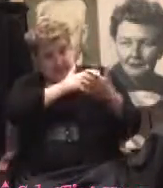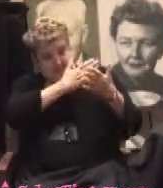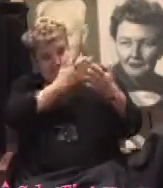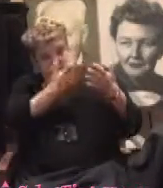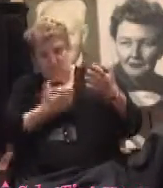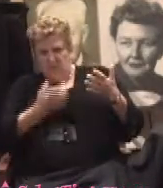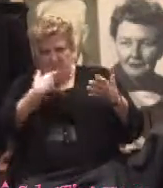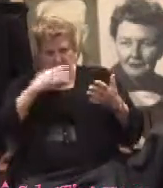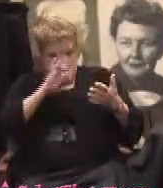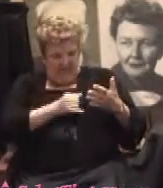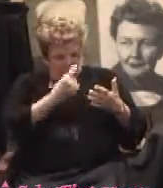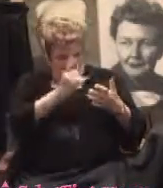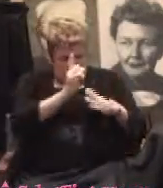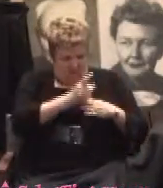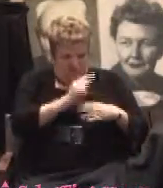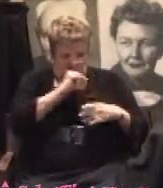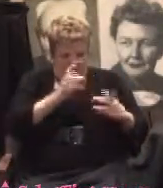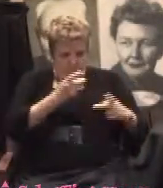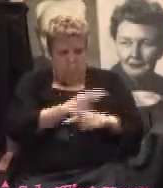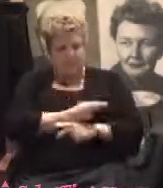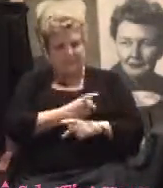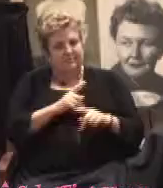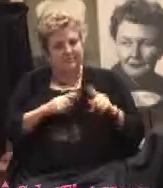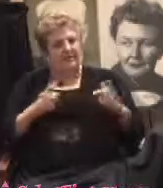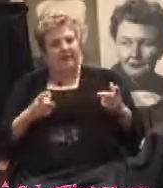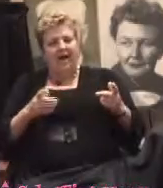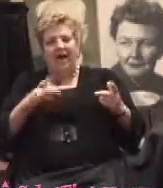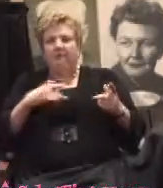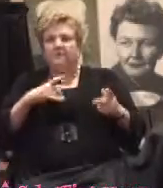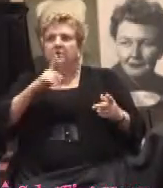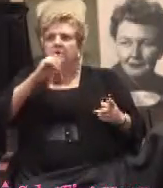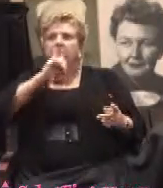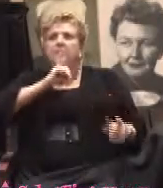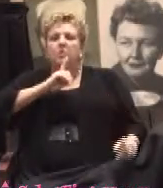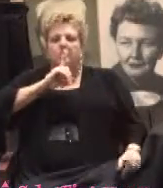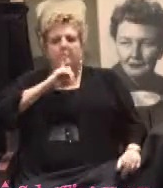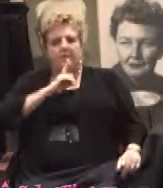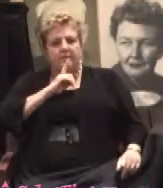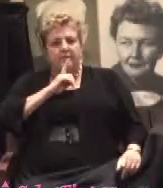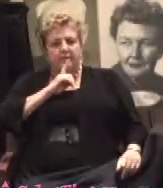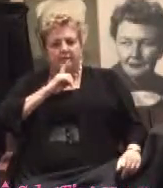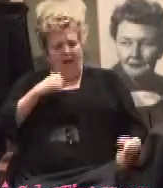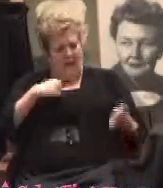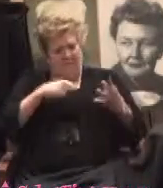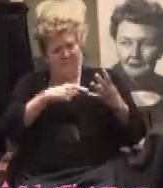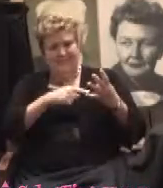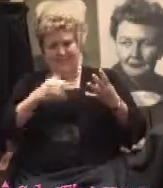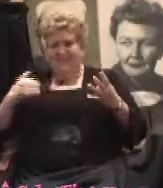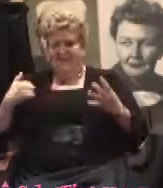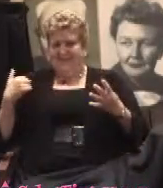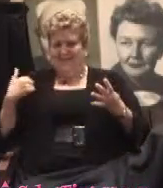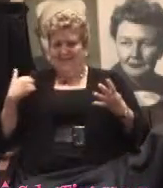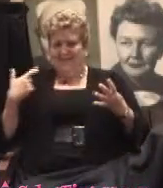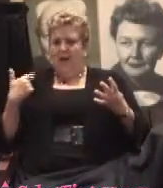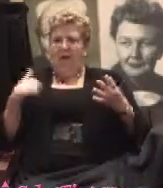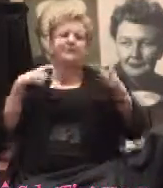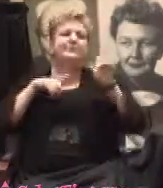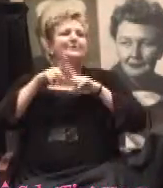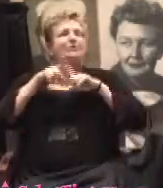is. It was. I don't know why. I felt lonelier than I've ever felt. I was the youngest. I was the star. They all loved me, and